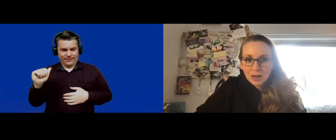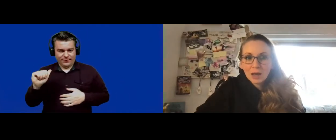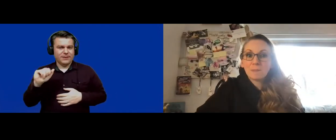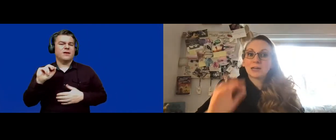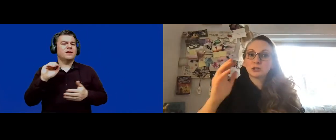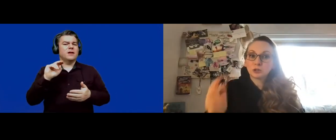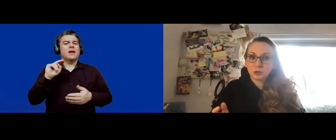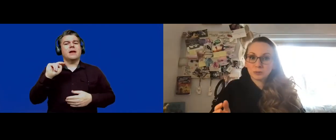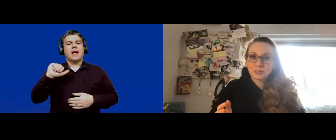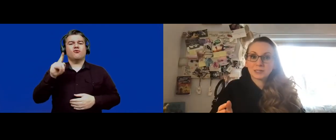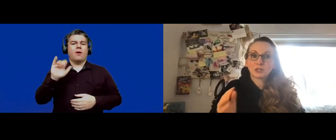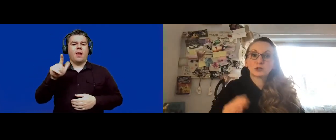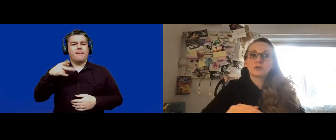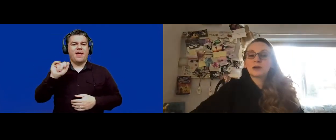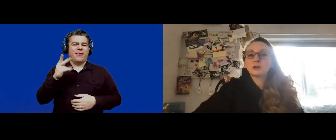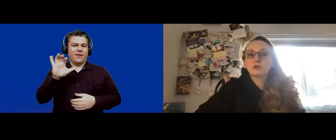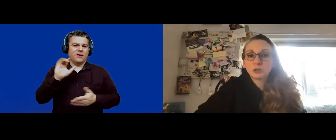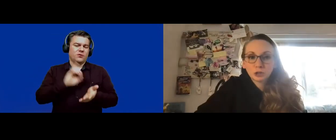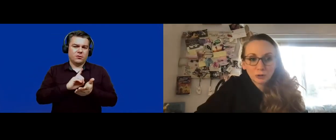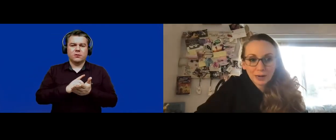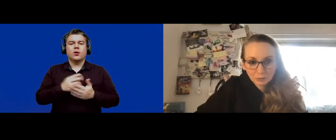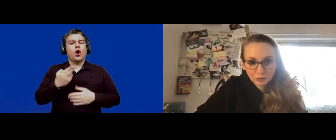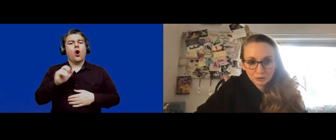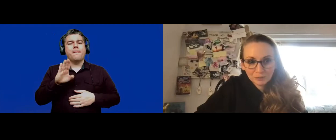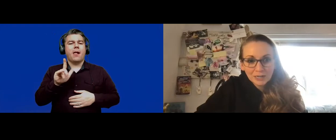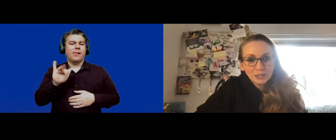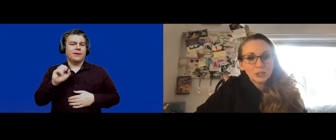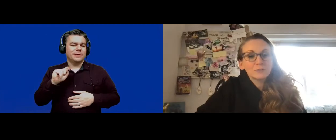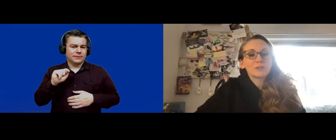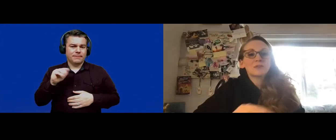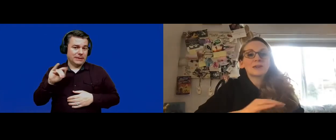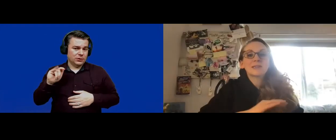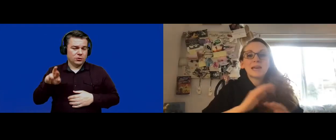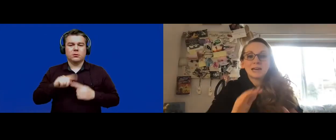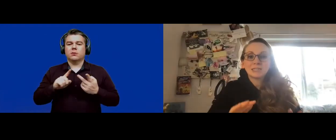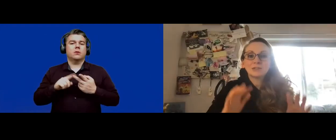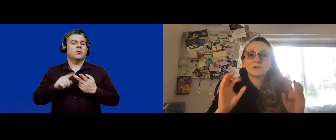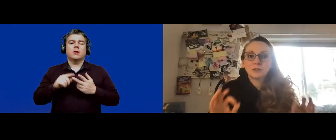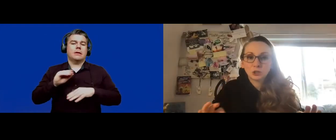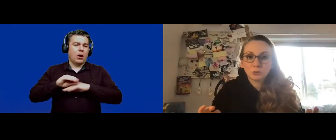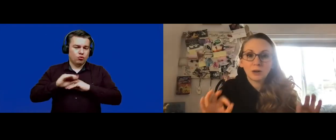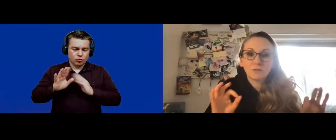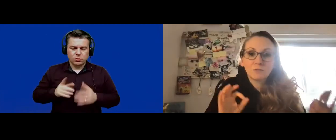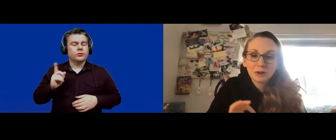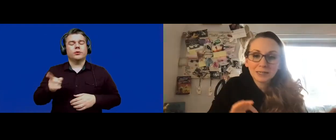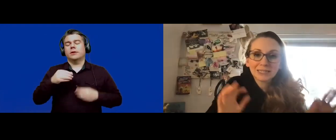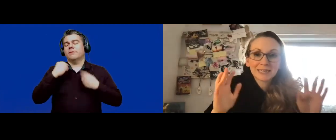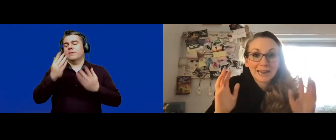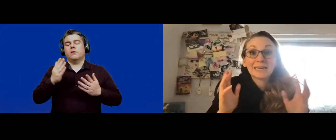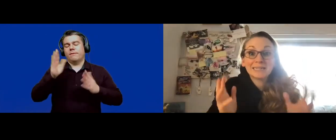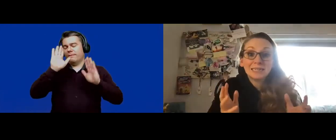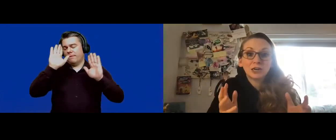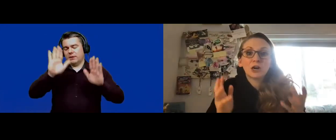doctor, a master herbalist, and a certified nutritional counselor. She gives a fantastic visual of